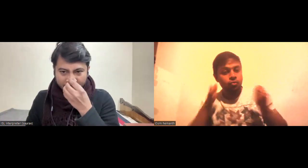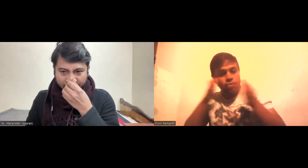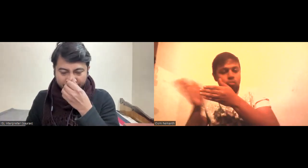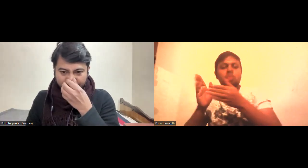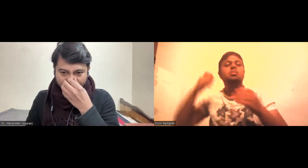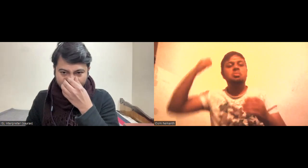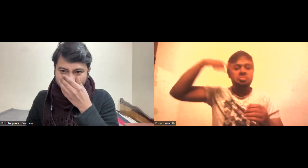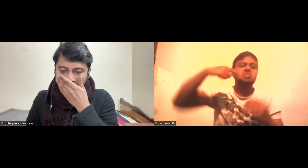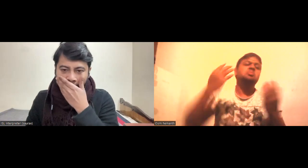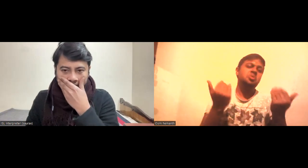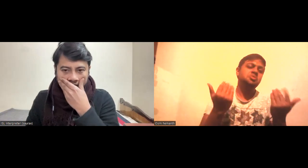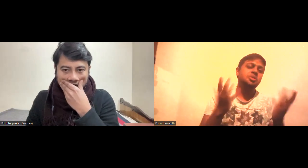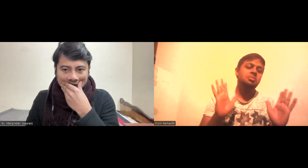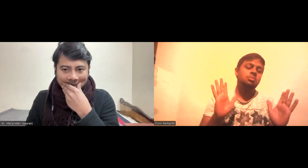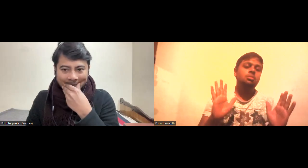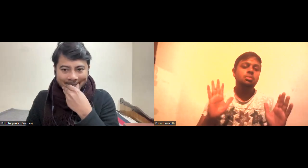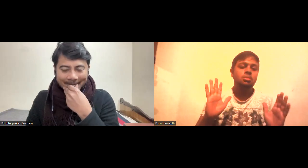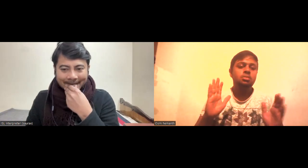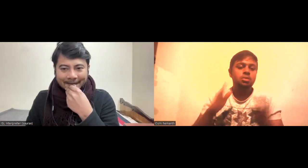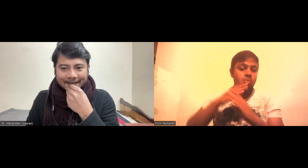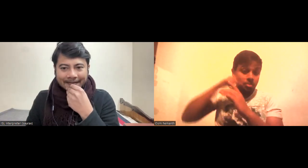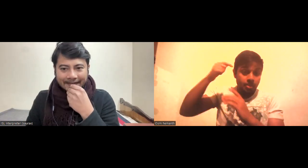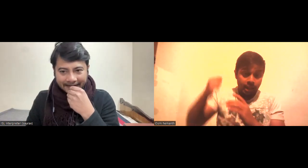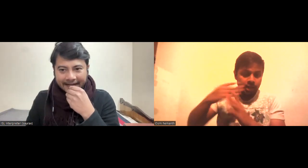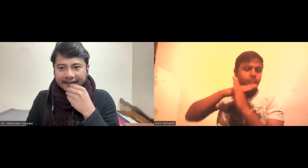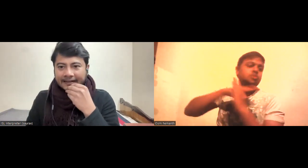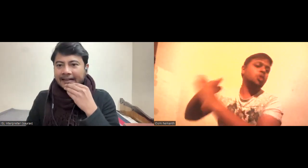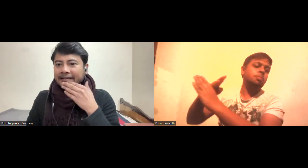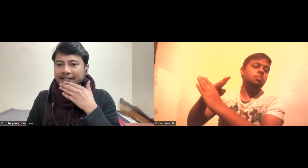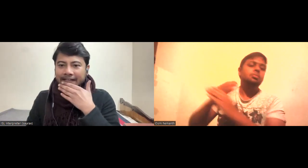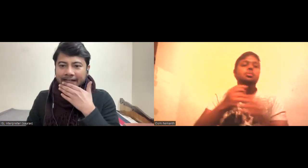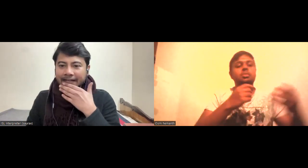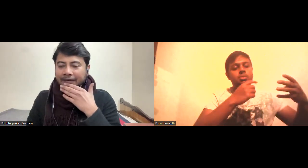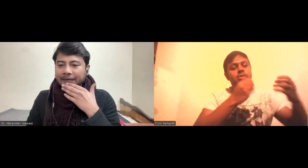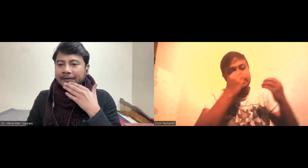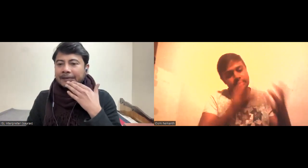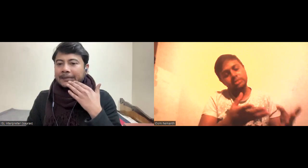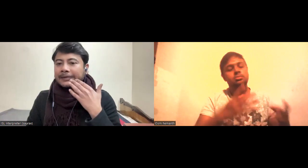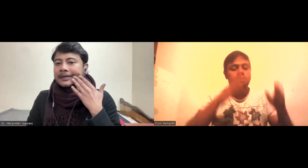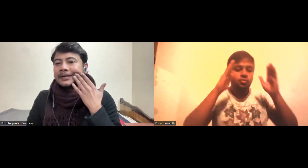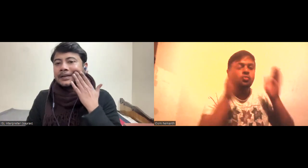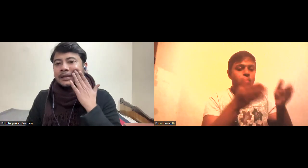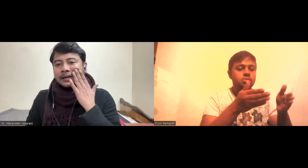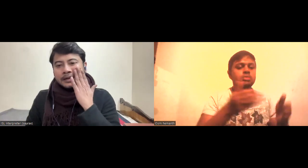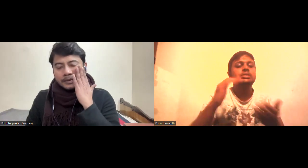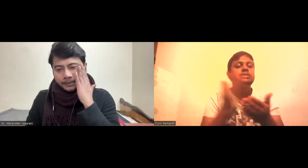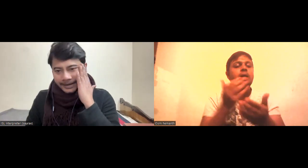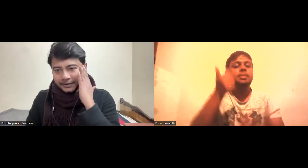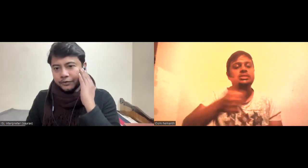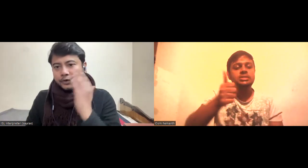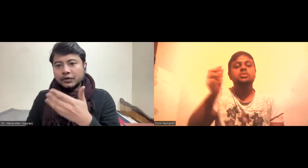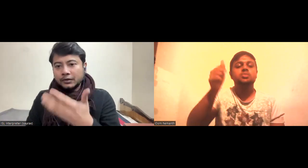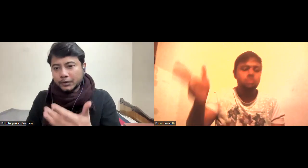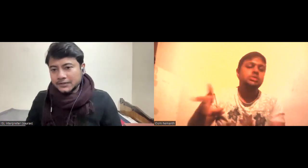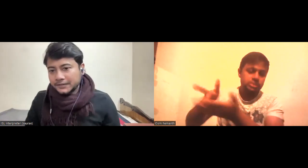Focus on, positivity, Correct. Correct, y- correct. Yes, yes. negativity, So- better